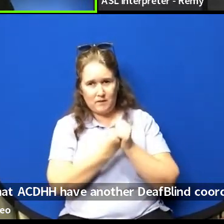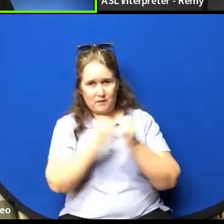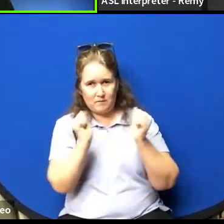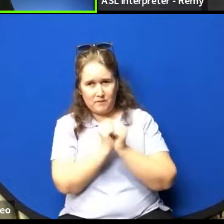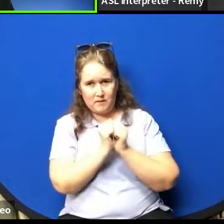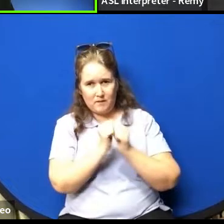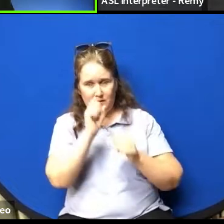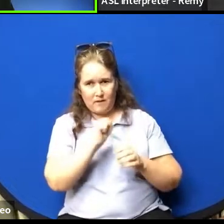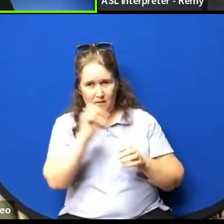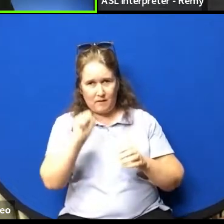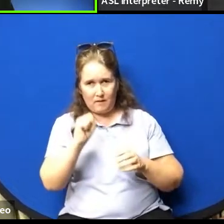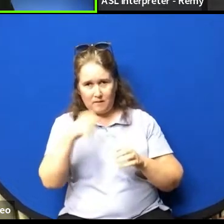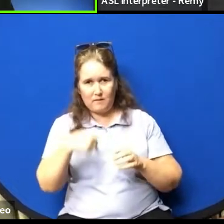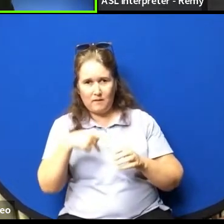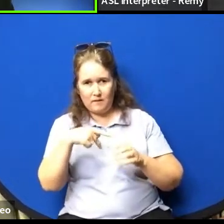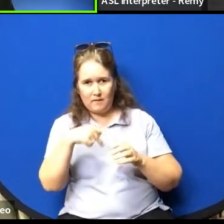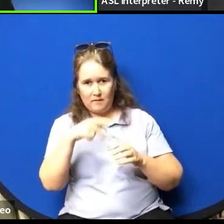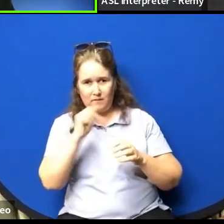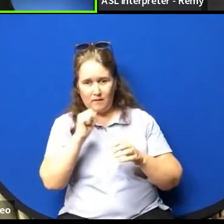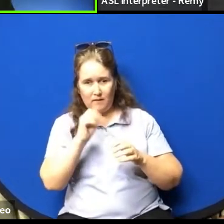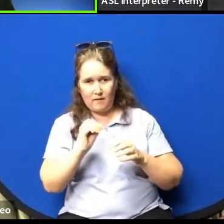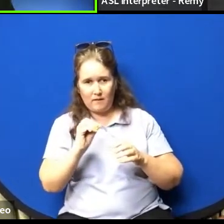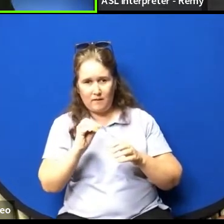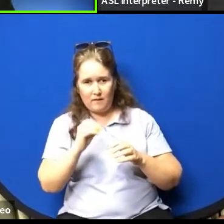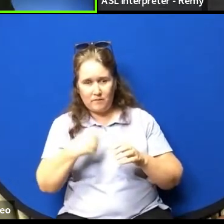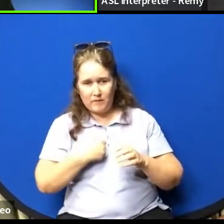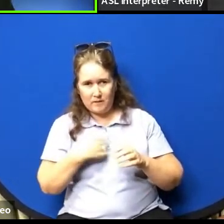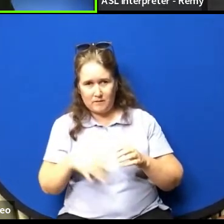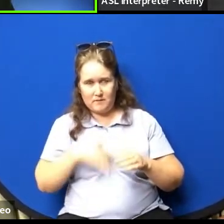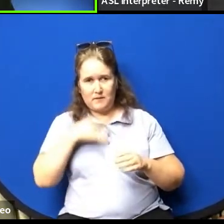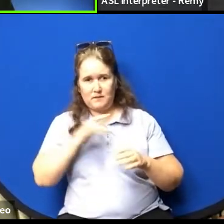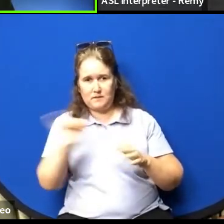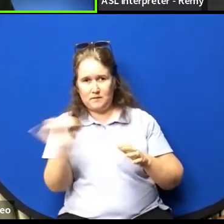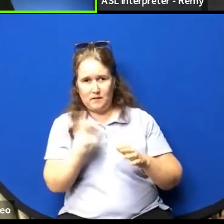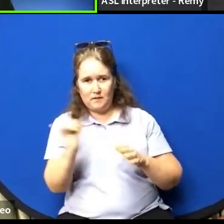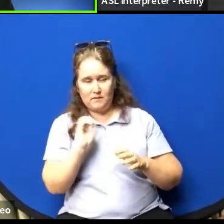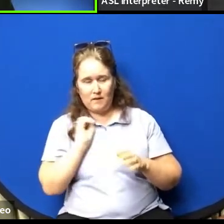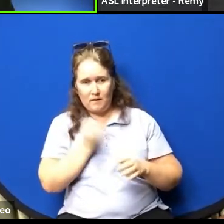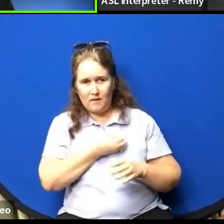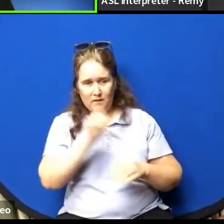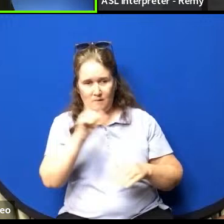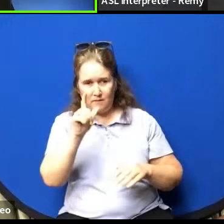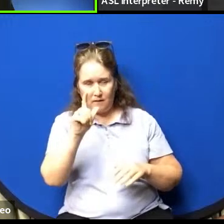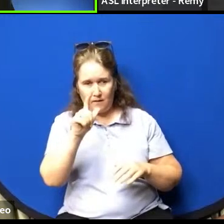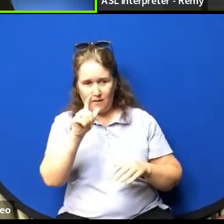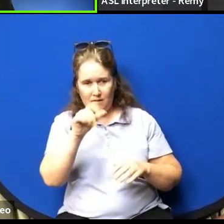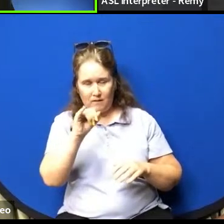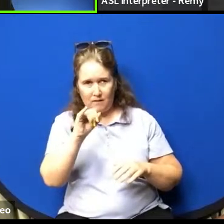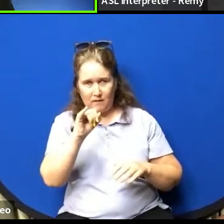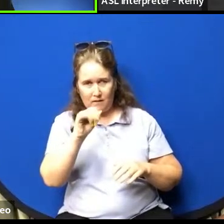I really depend on ACDHH and the SSP program